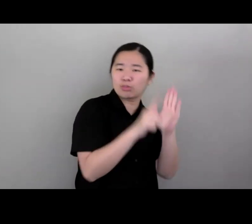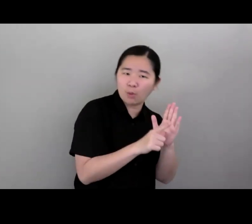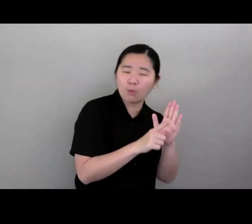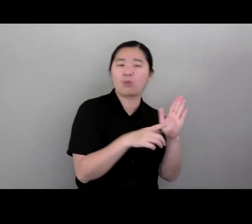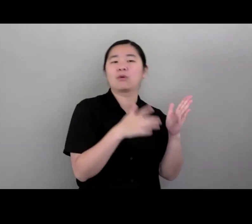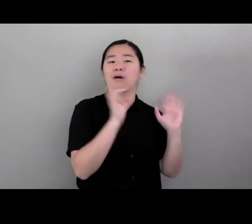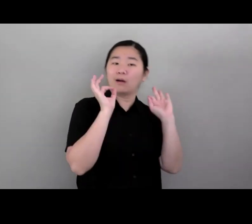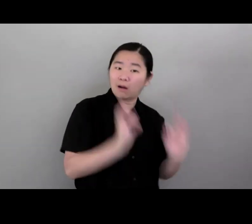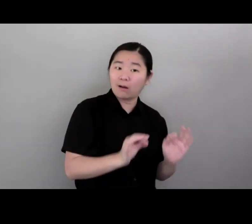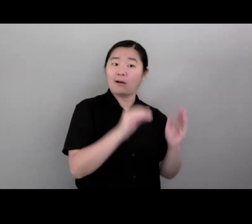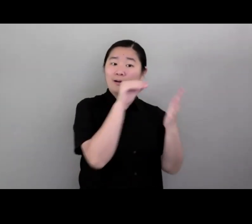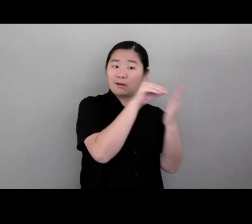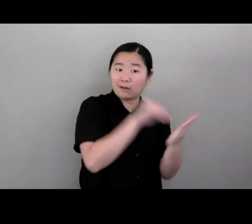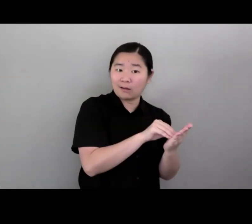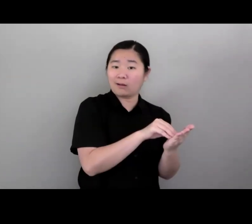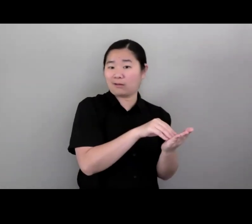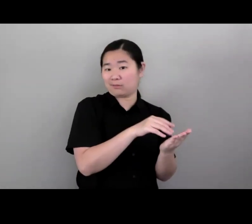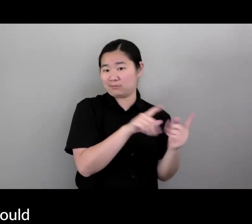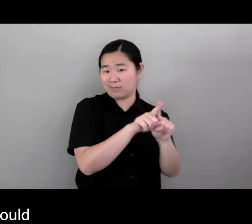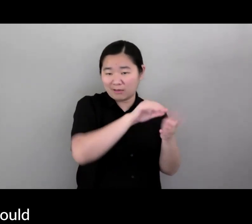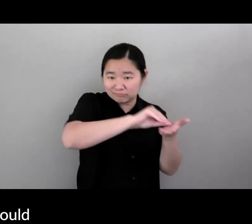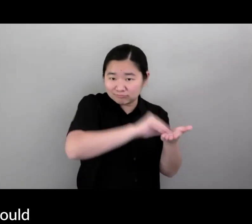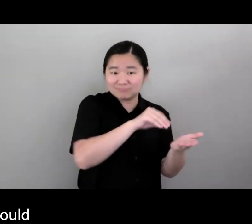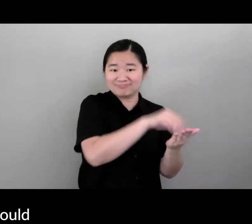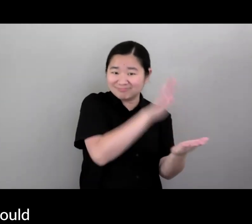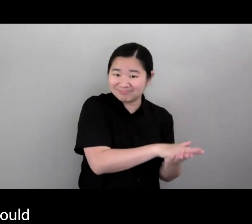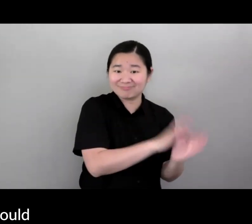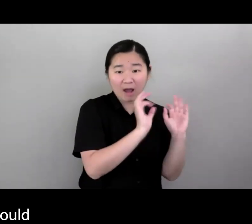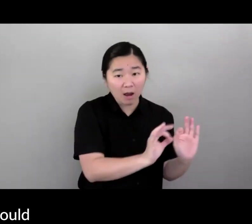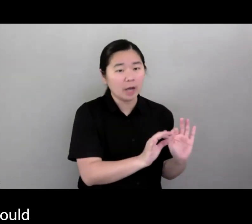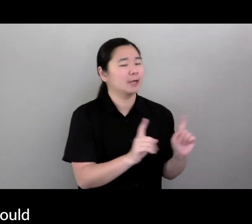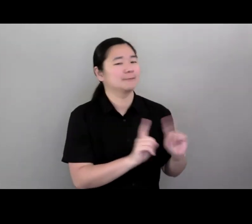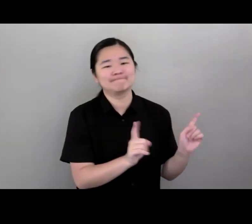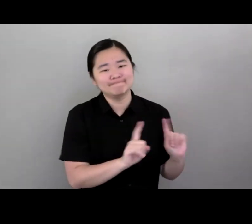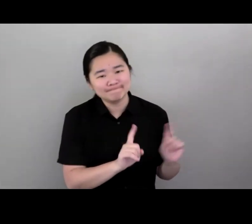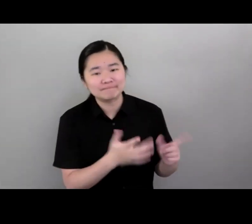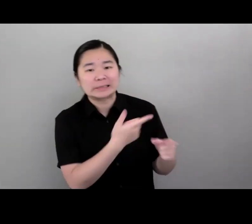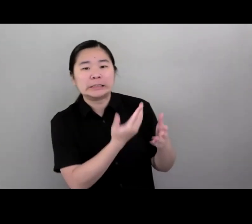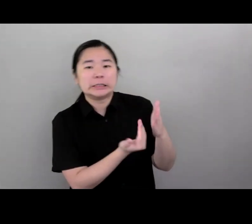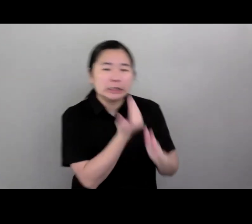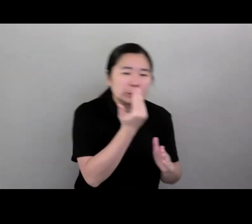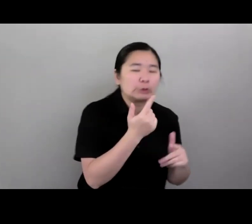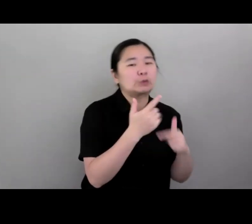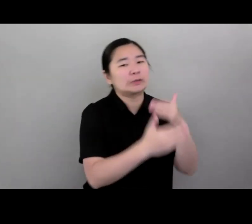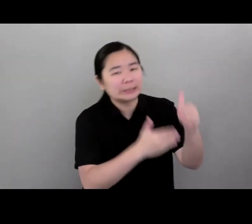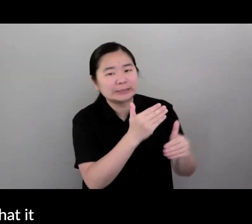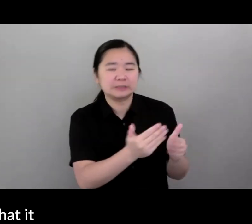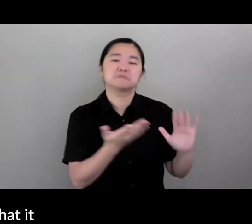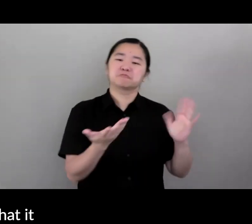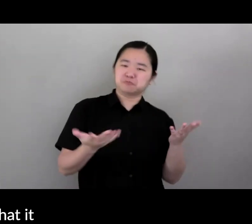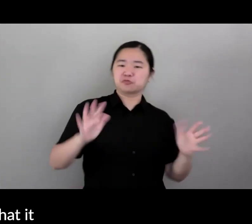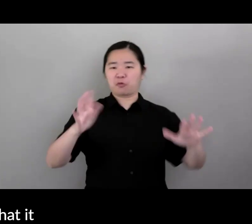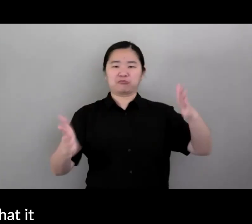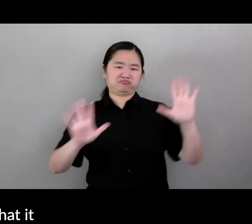meetings or budgeting or training, so that OPDs would gradually become familiar with the language of safeguarding. So